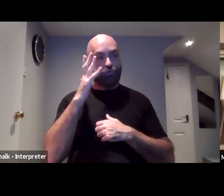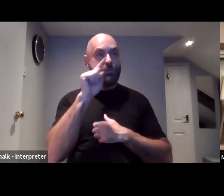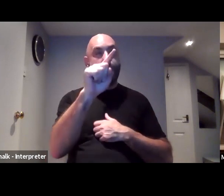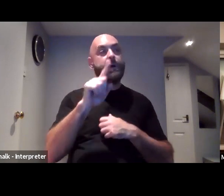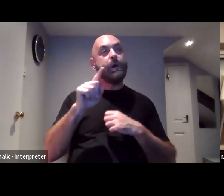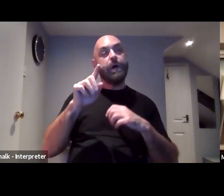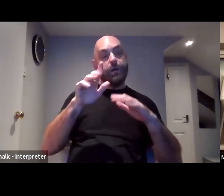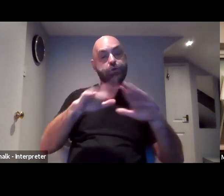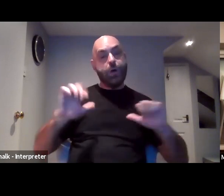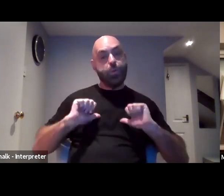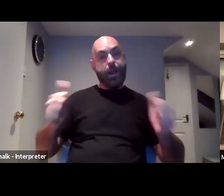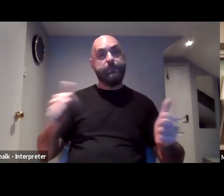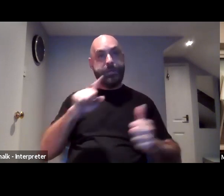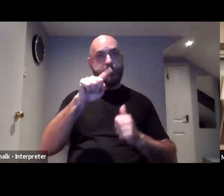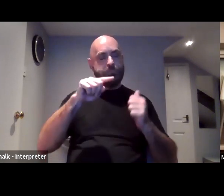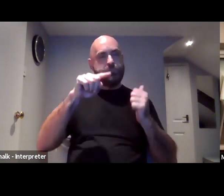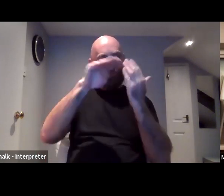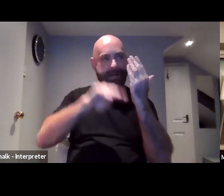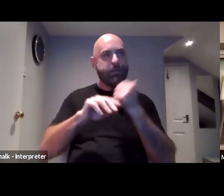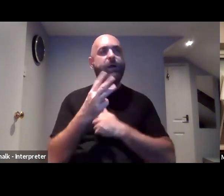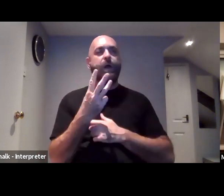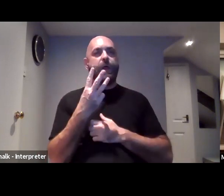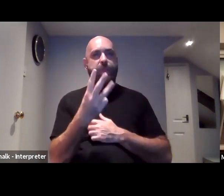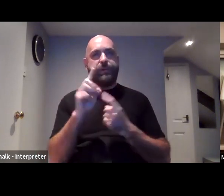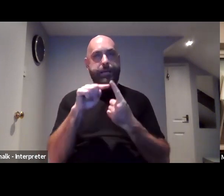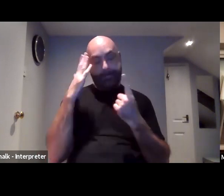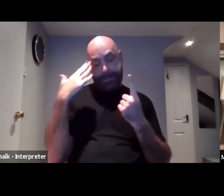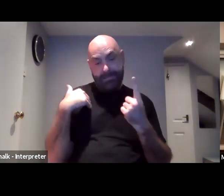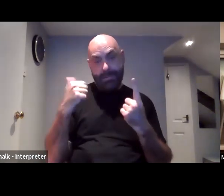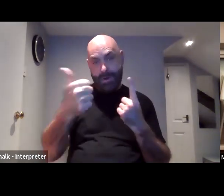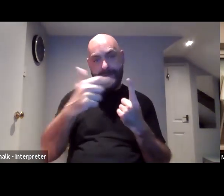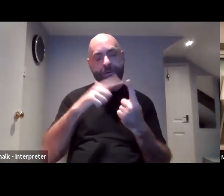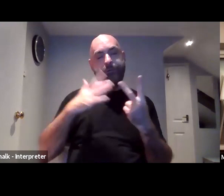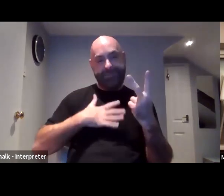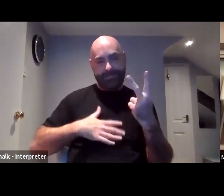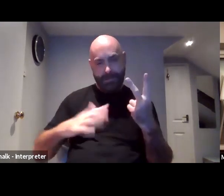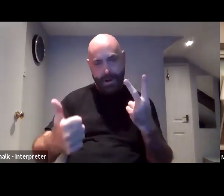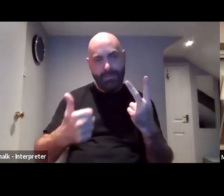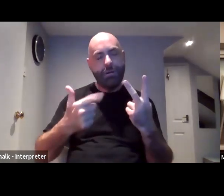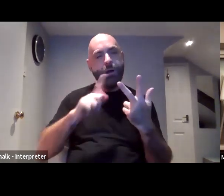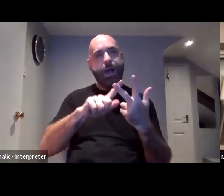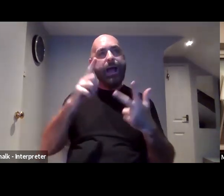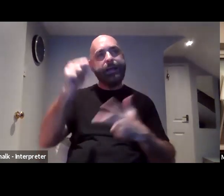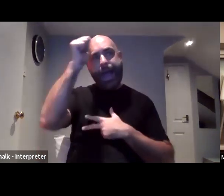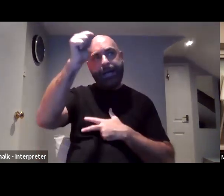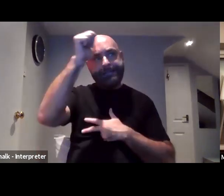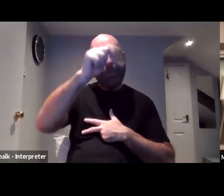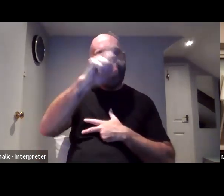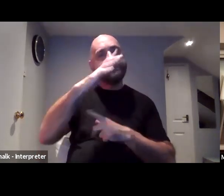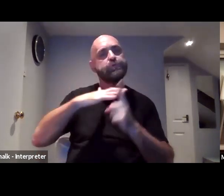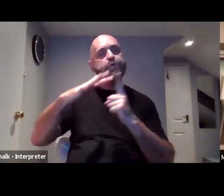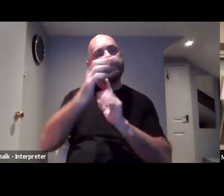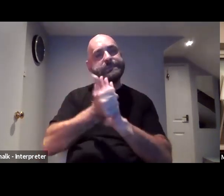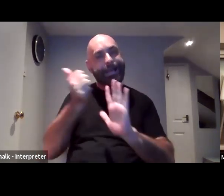child well-being. 3 components: mental well-being, physical health, and academic and social